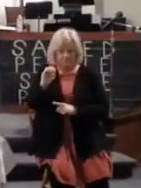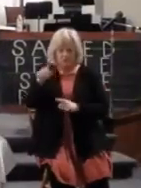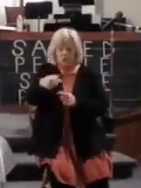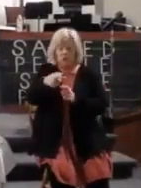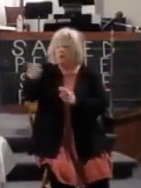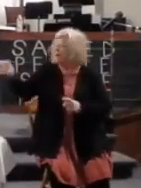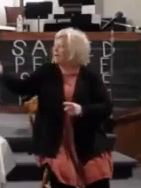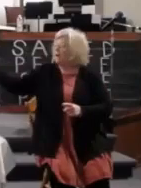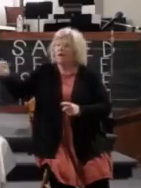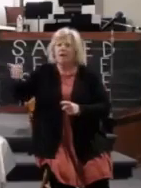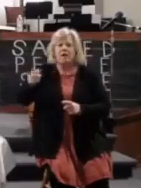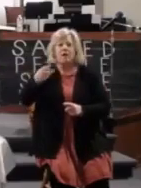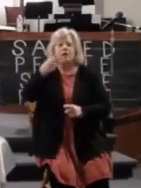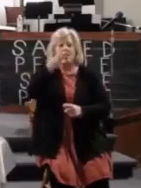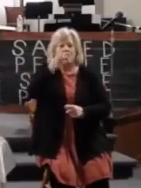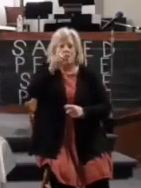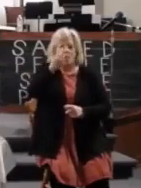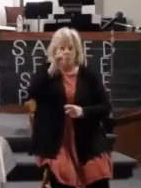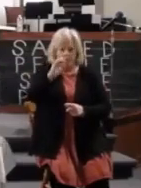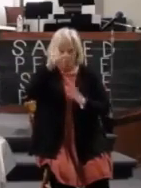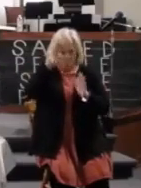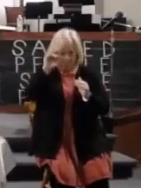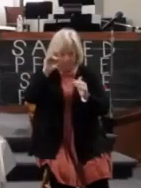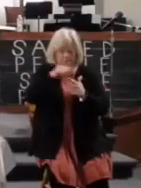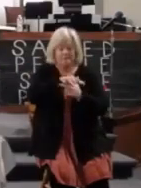then we'll get started here.